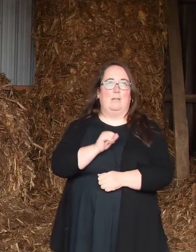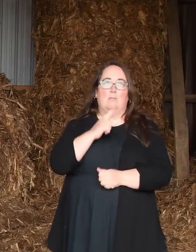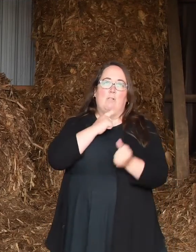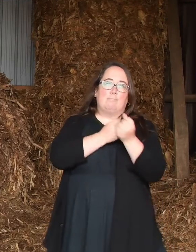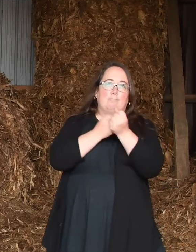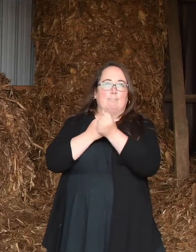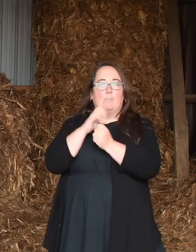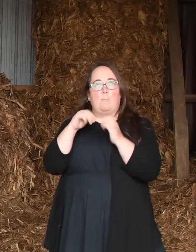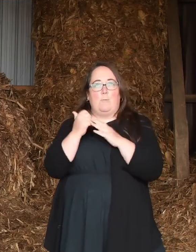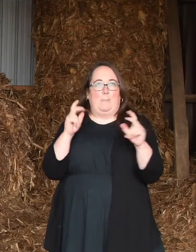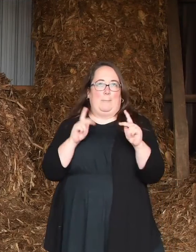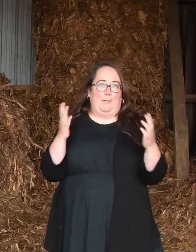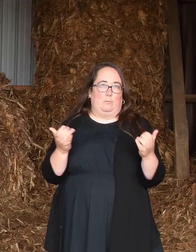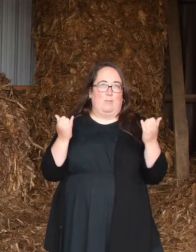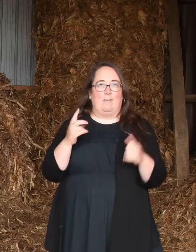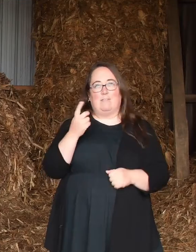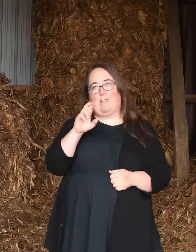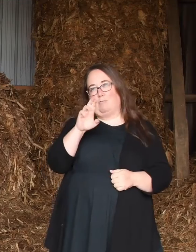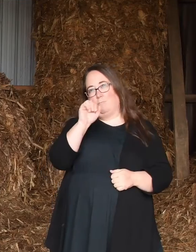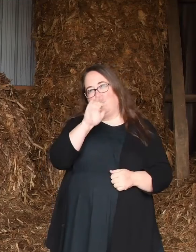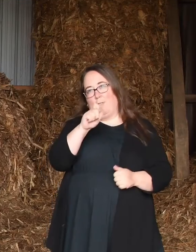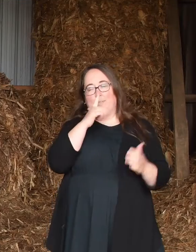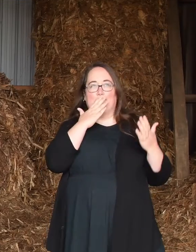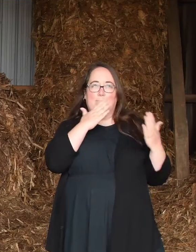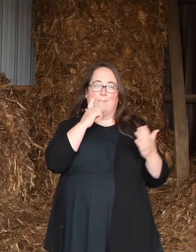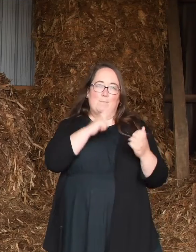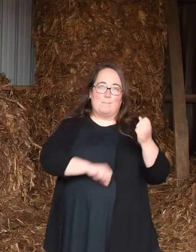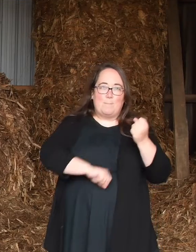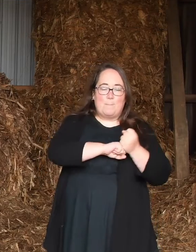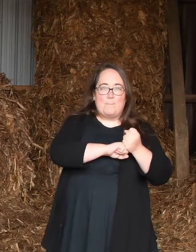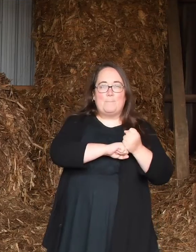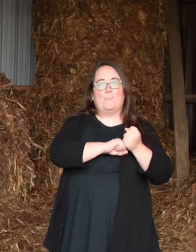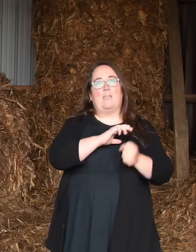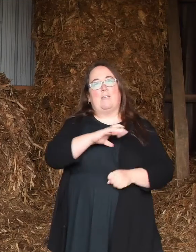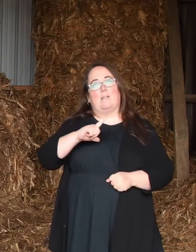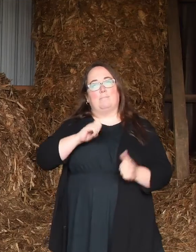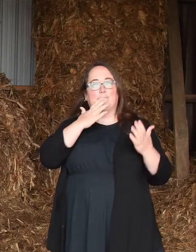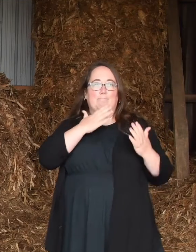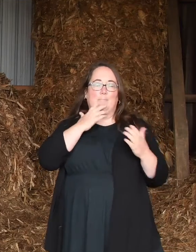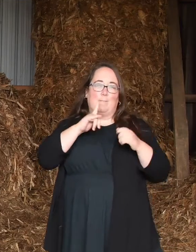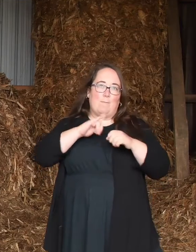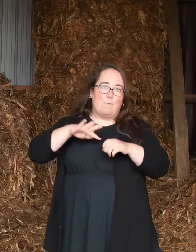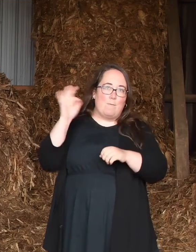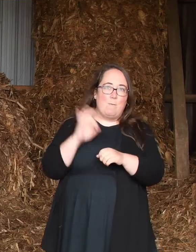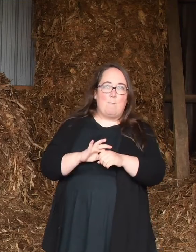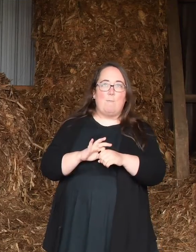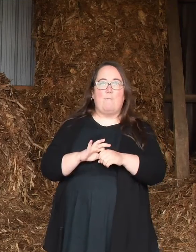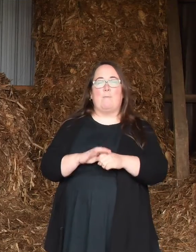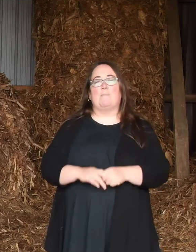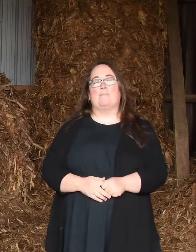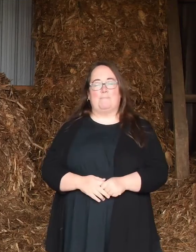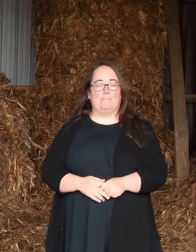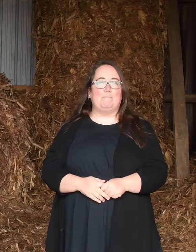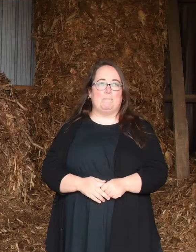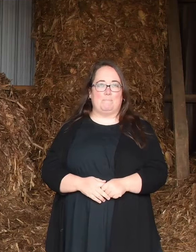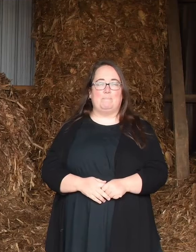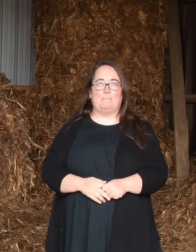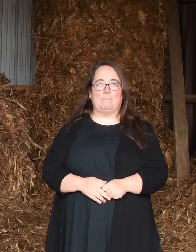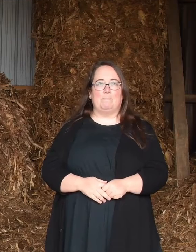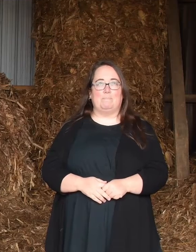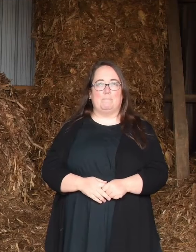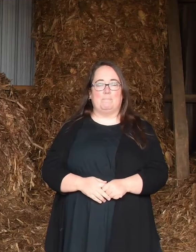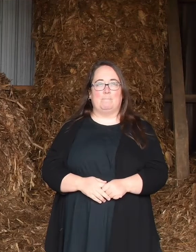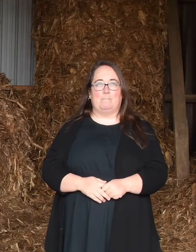to everybody here today. Dr. Ball, thank you for your support, and the council, we certainly thank you for everything that you've done to support the